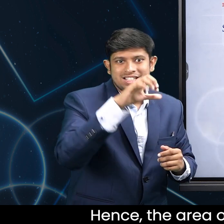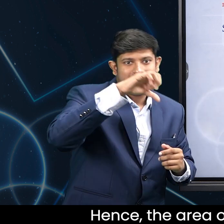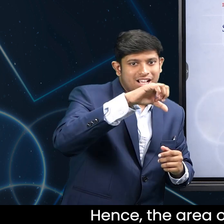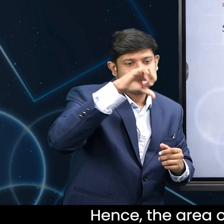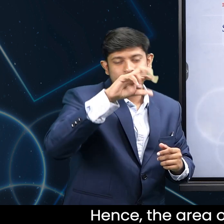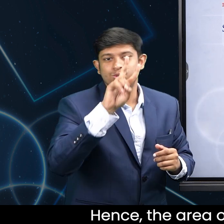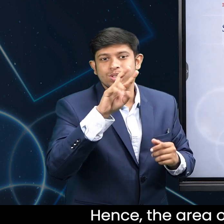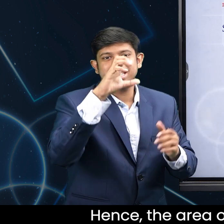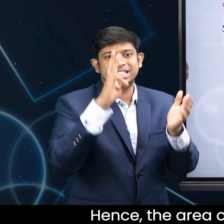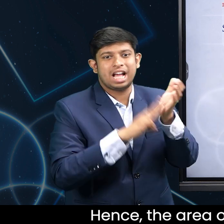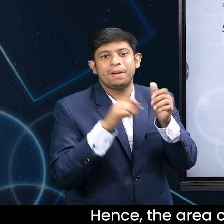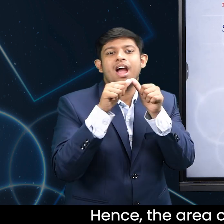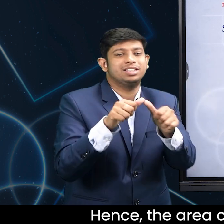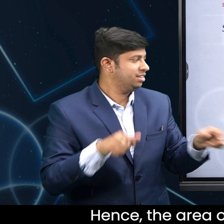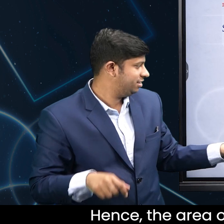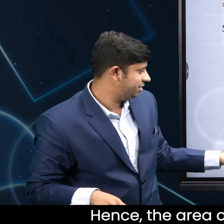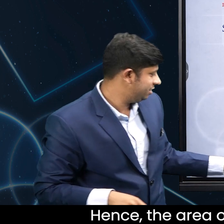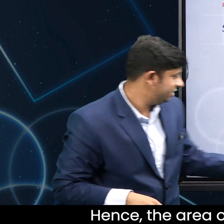68,992 centimeter square.